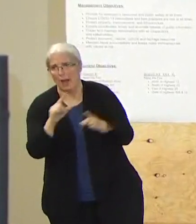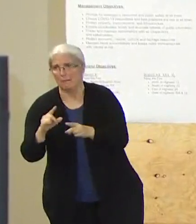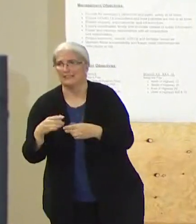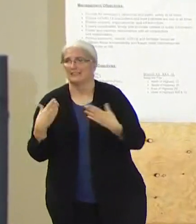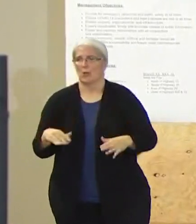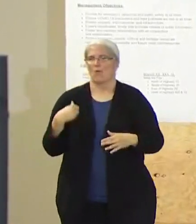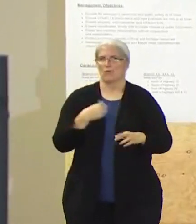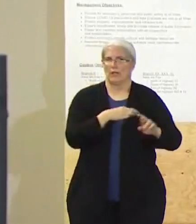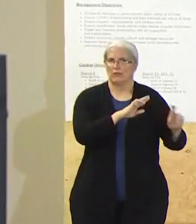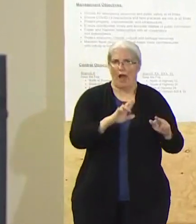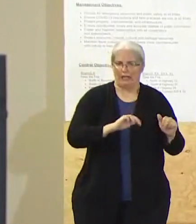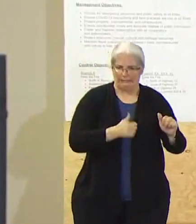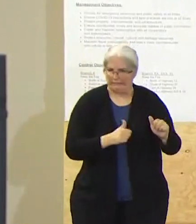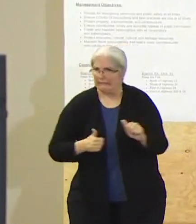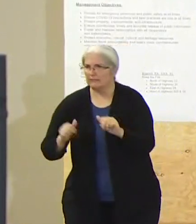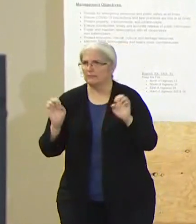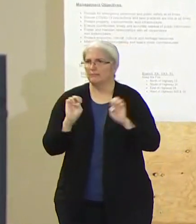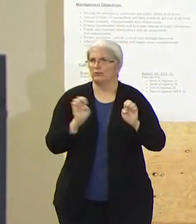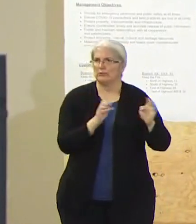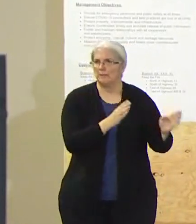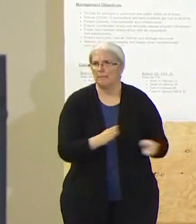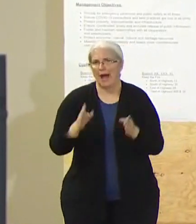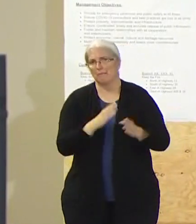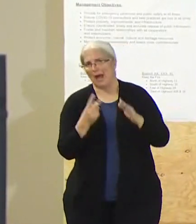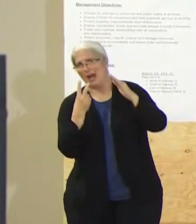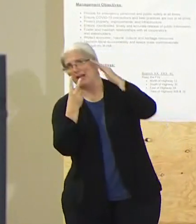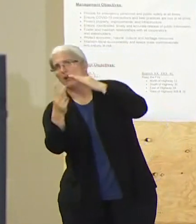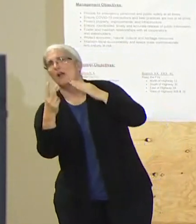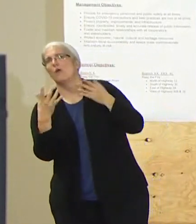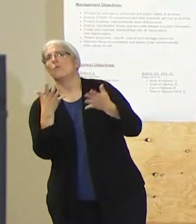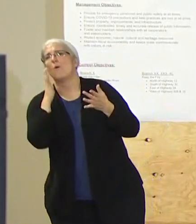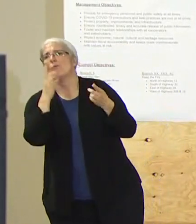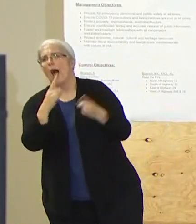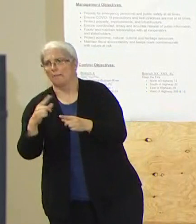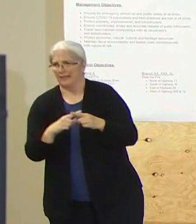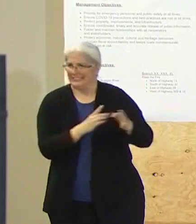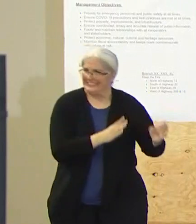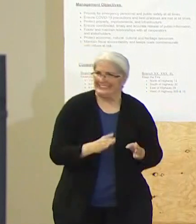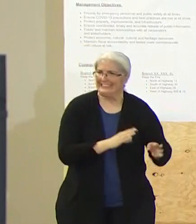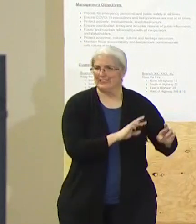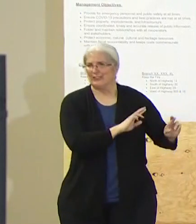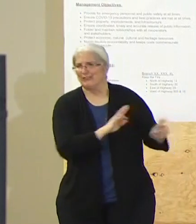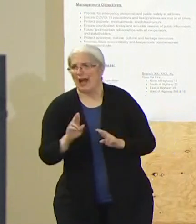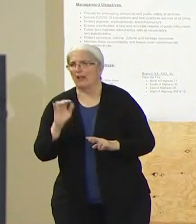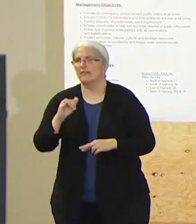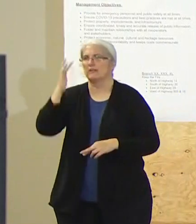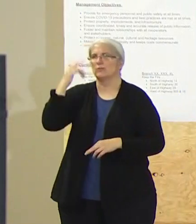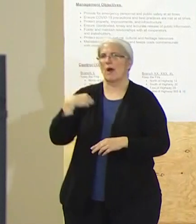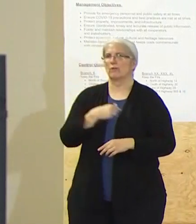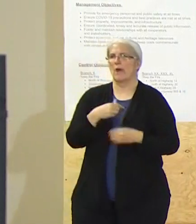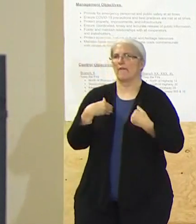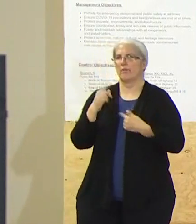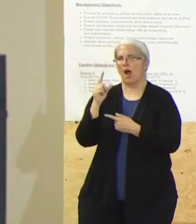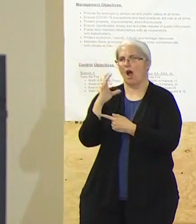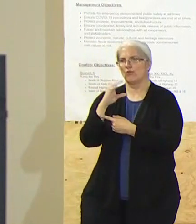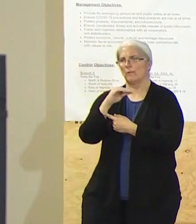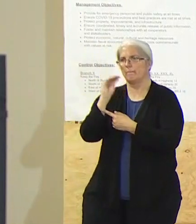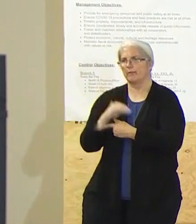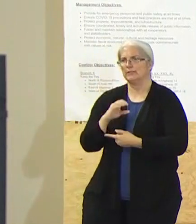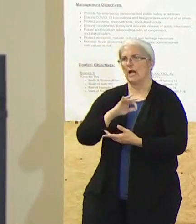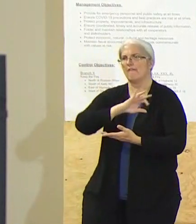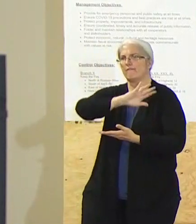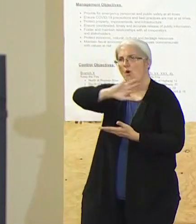anticipating some of those scenarios. And that's why we have 100% of our assets, the Office of Emergency Services, already